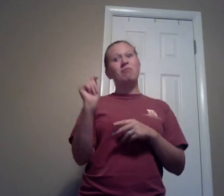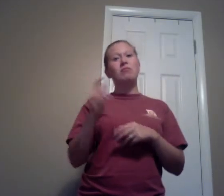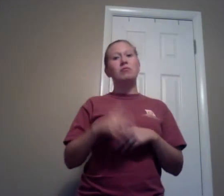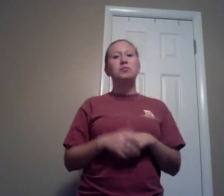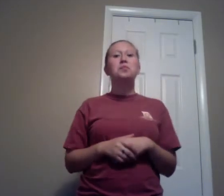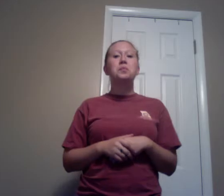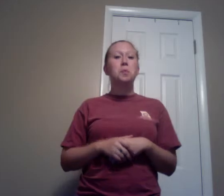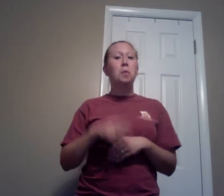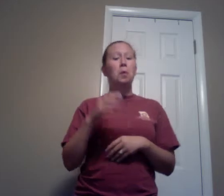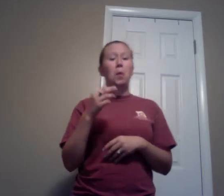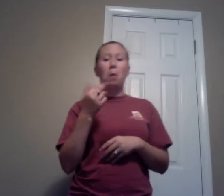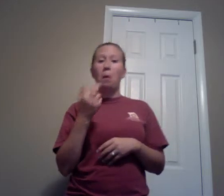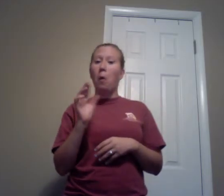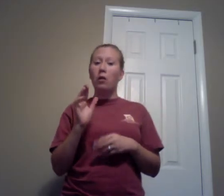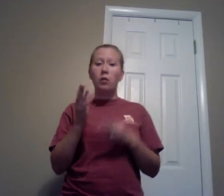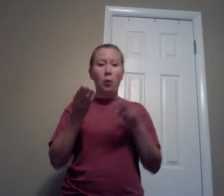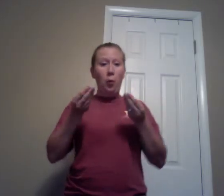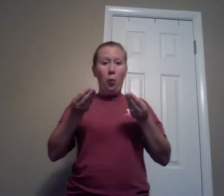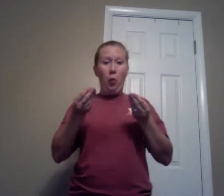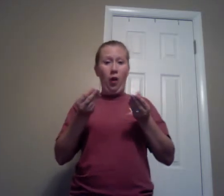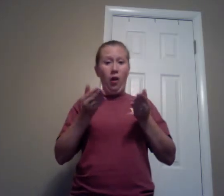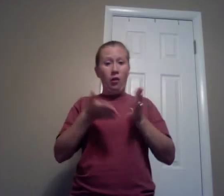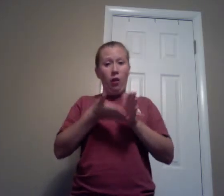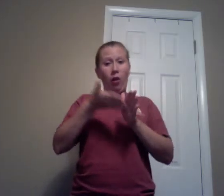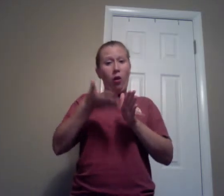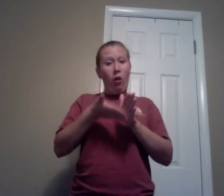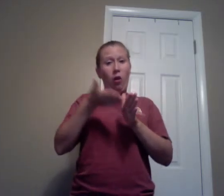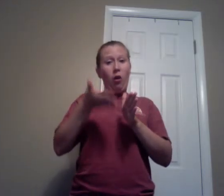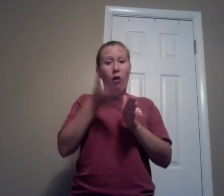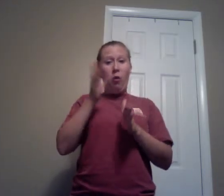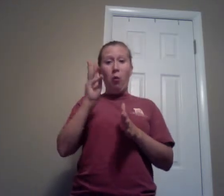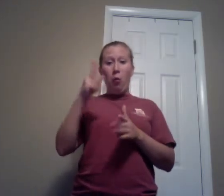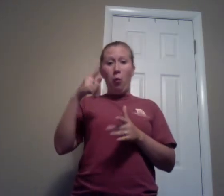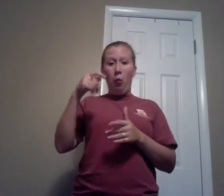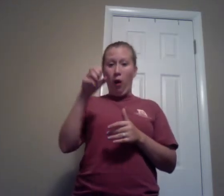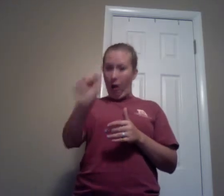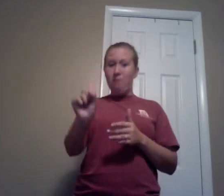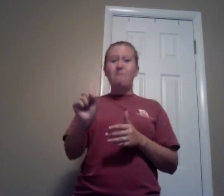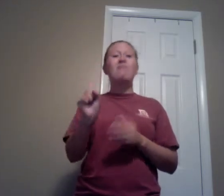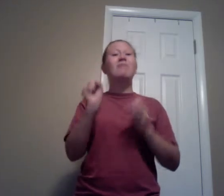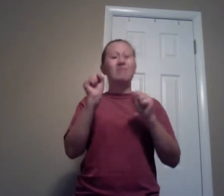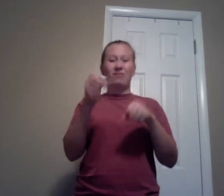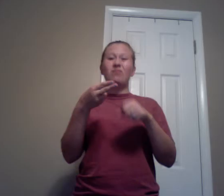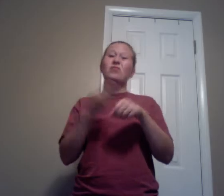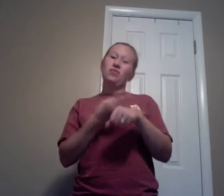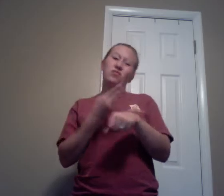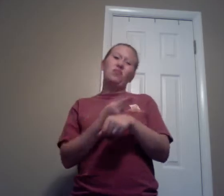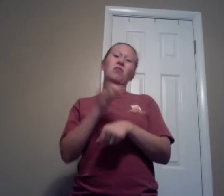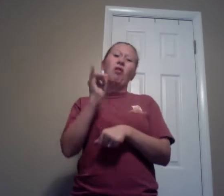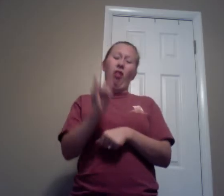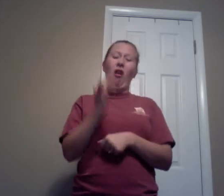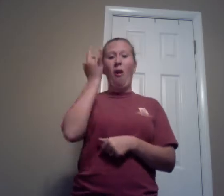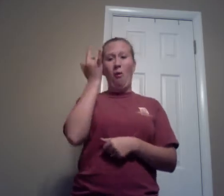and anything else that helps you to feel comfortable. It's only a few hours, and you want to make them as easy as you possibly